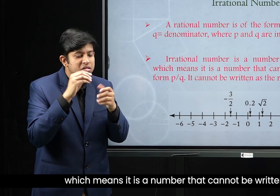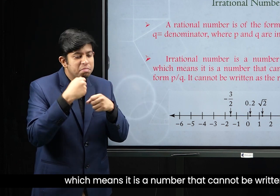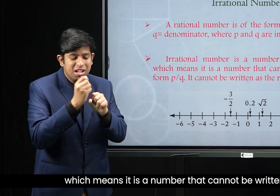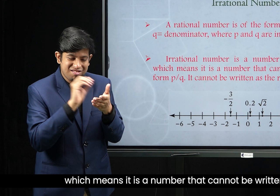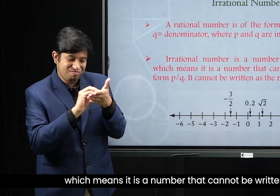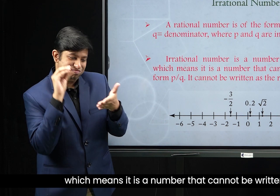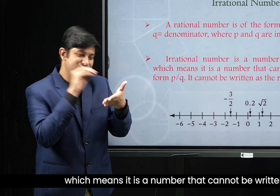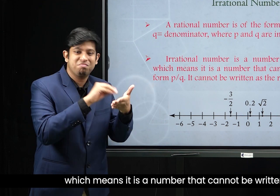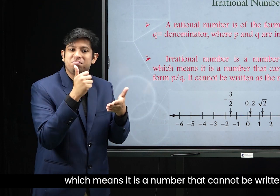p by q.